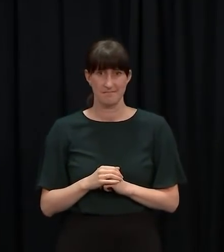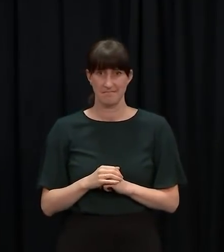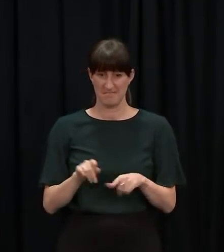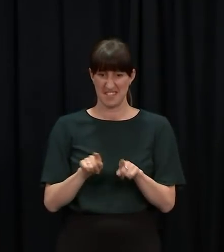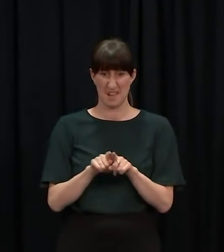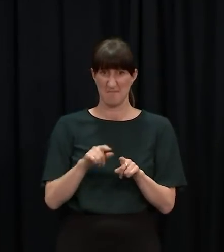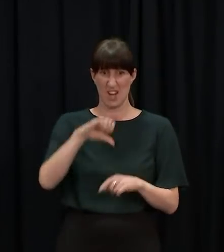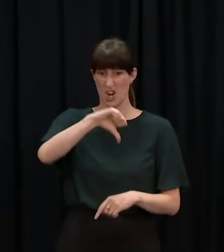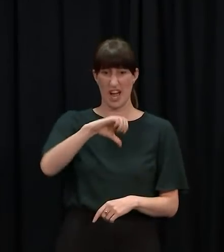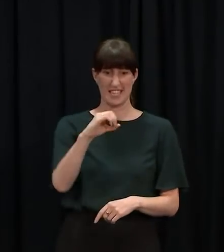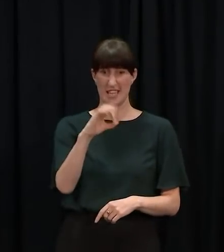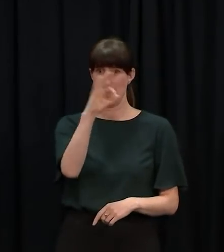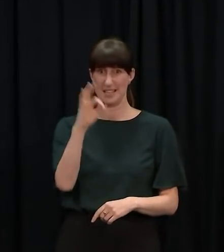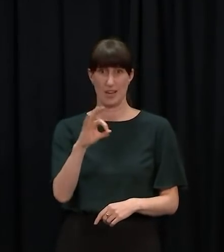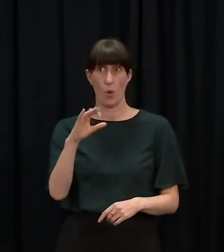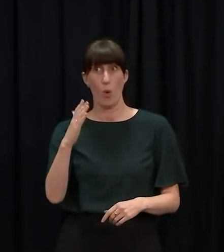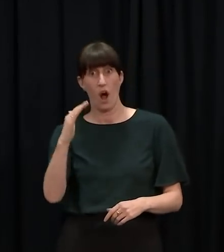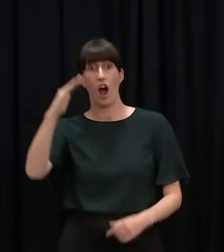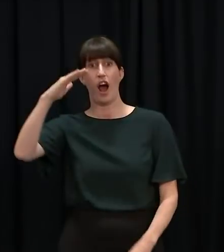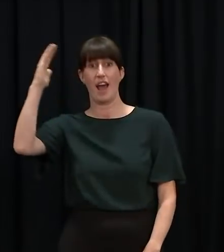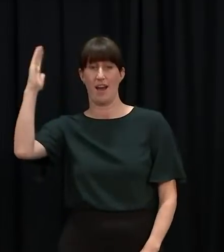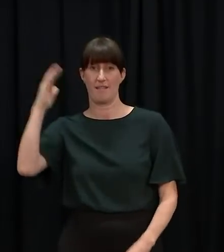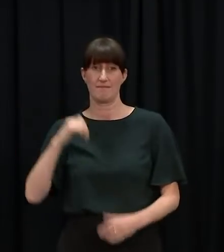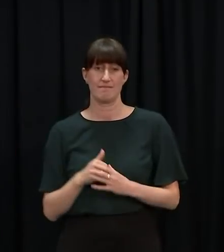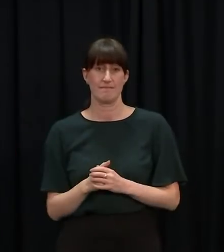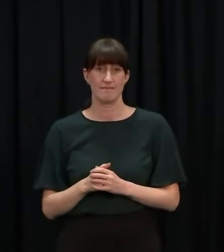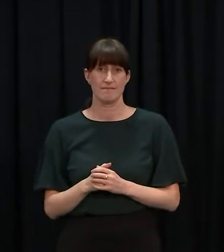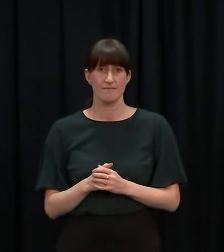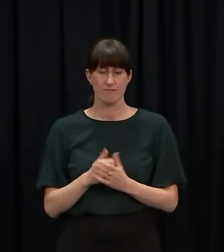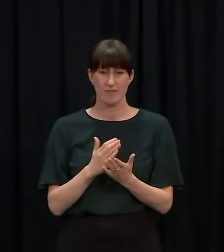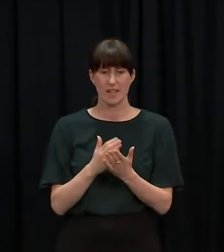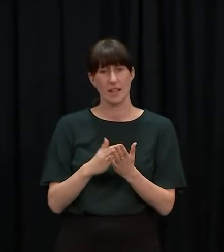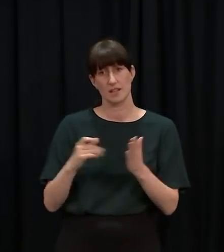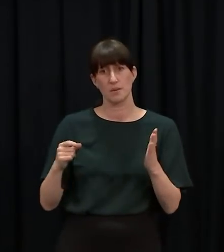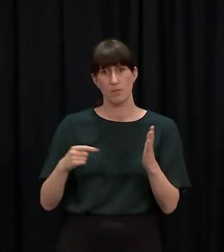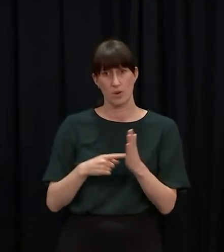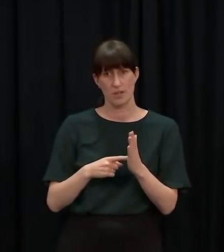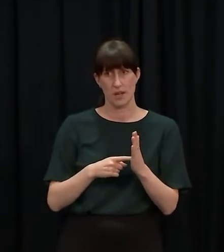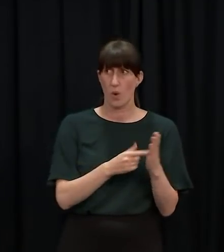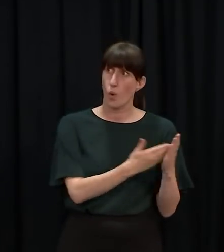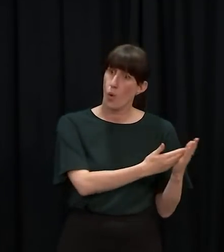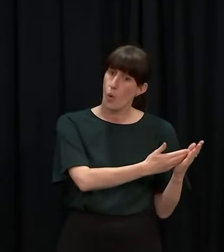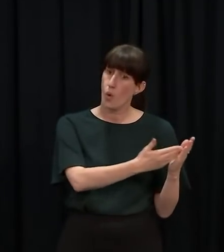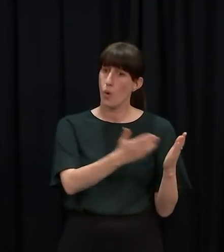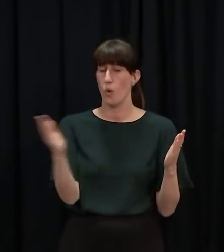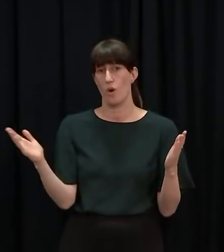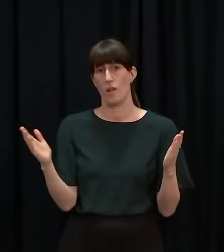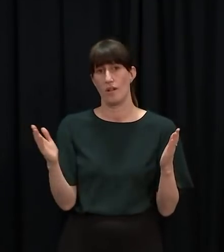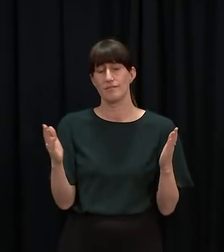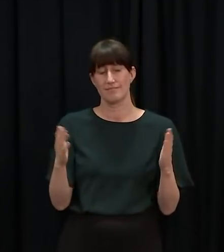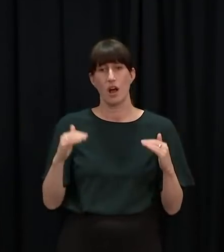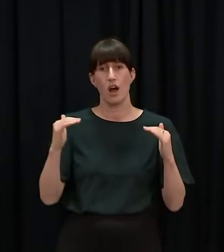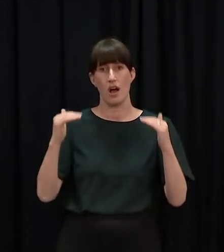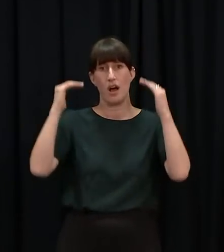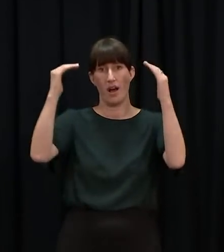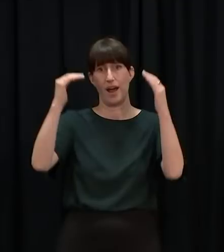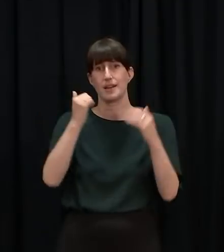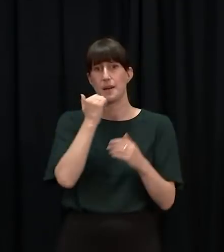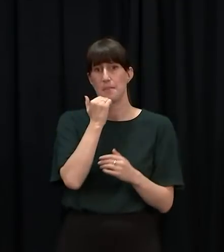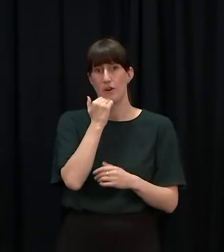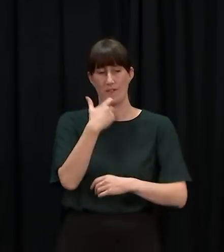90% and above. It's very important that we have an across-the-board high vaccination rate. And it's clear,